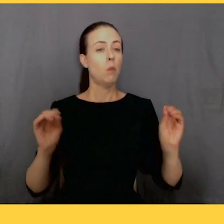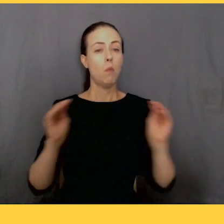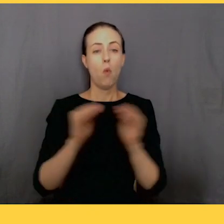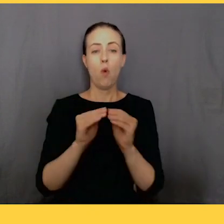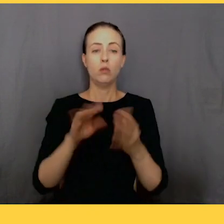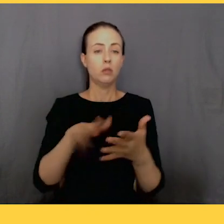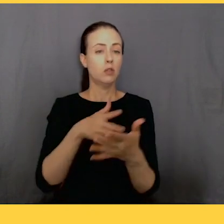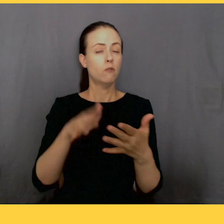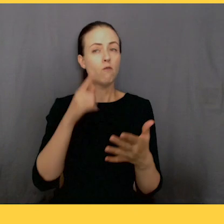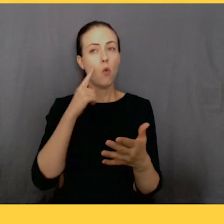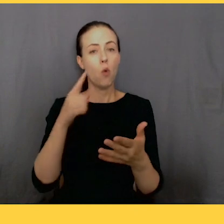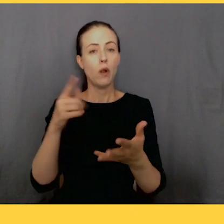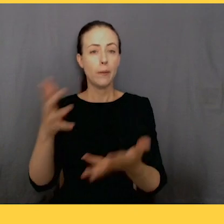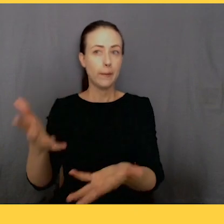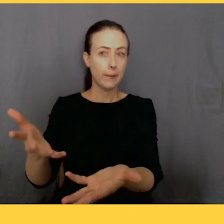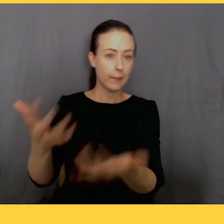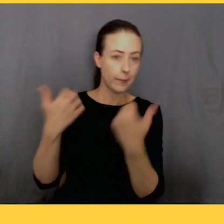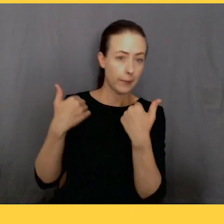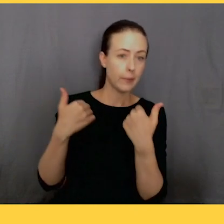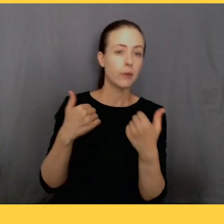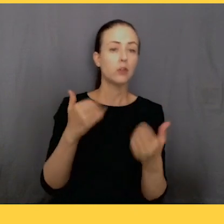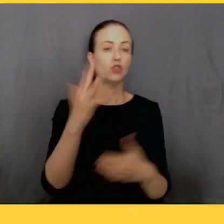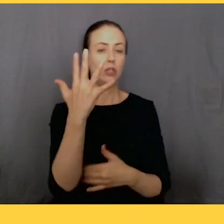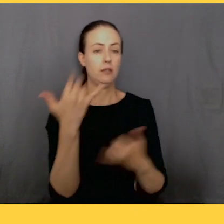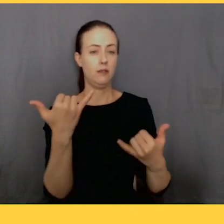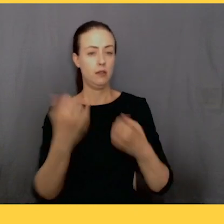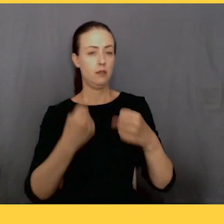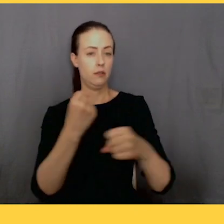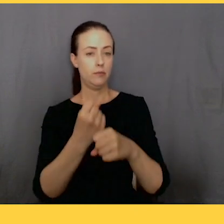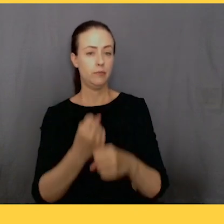2020. If we could go to the next slide.